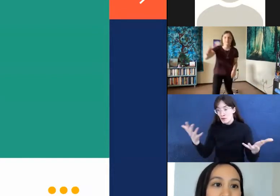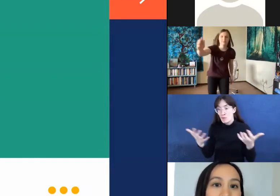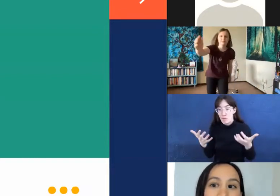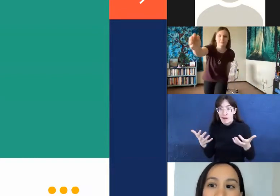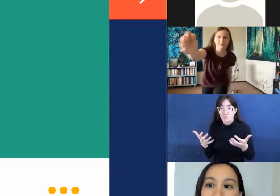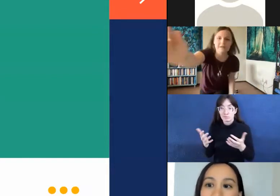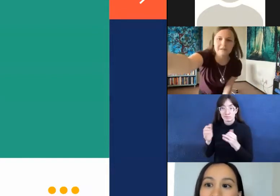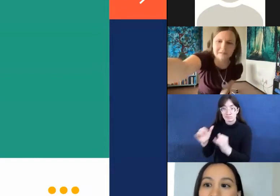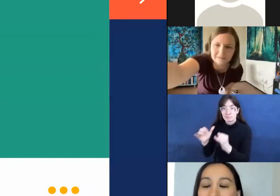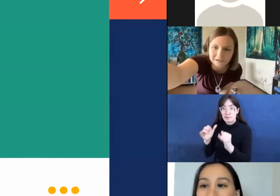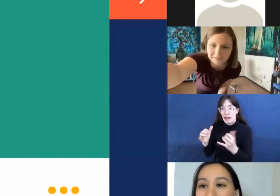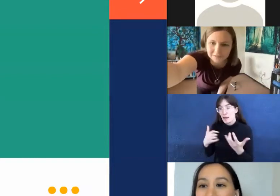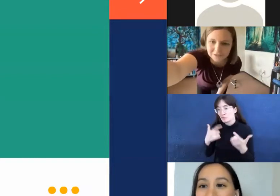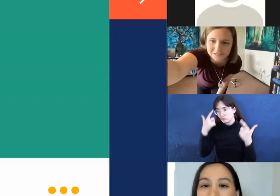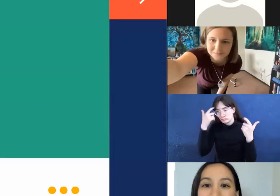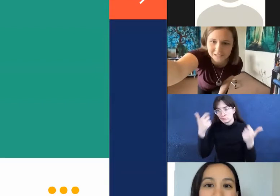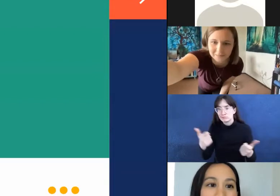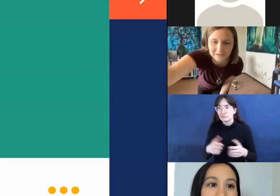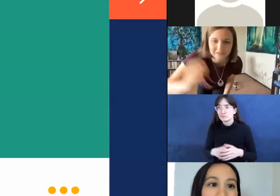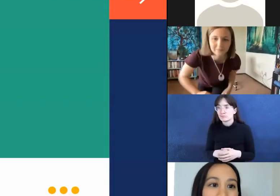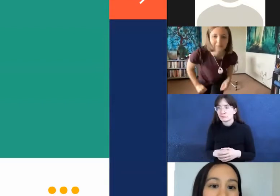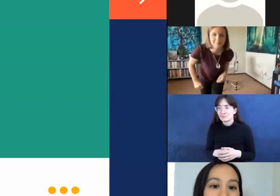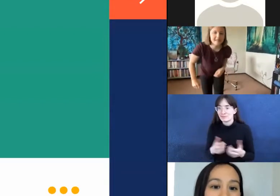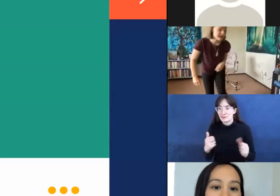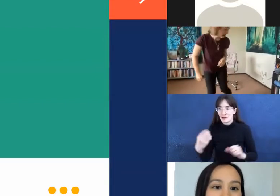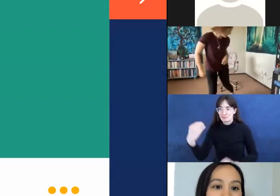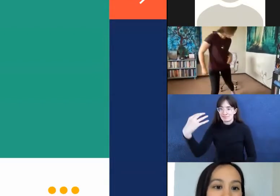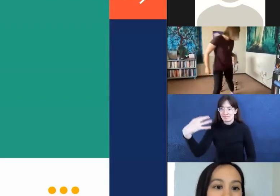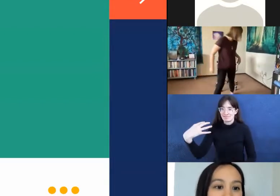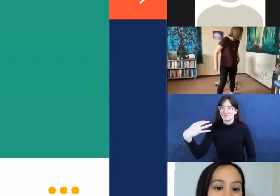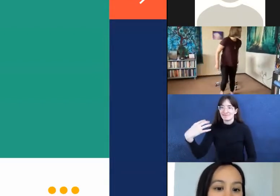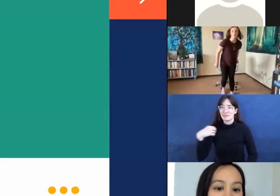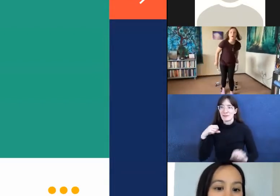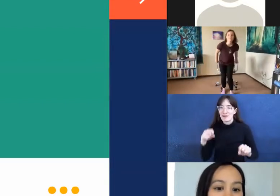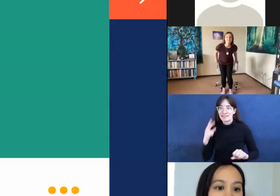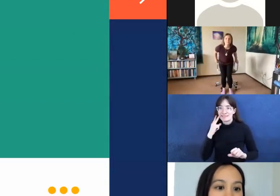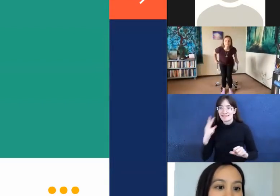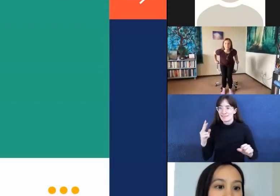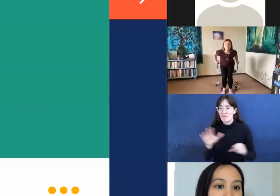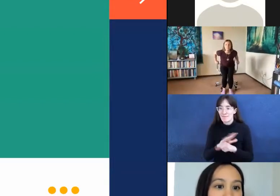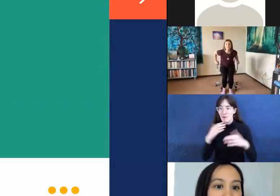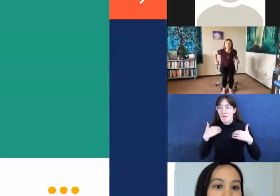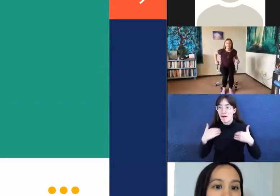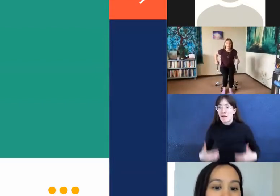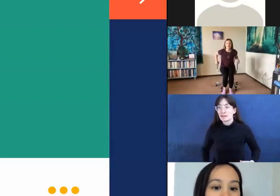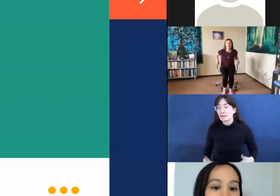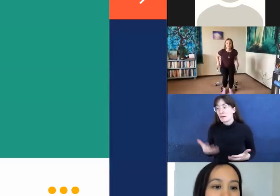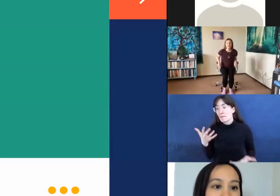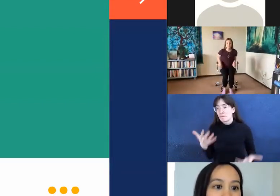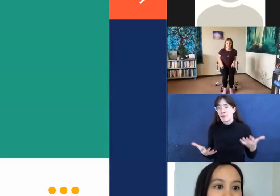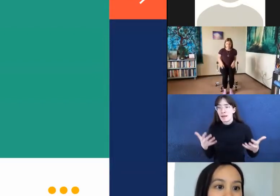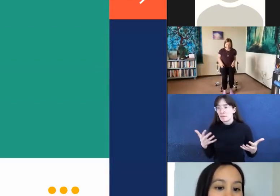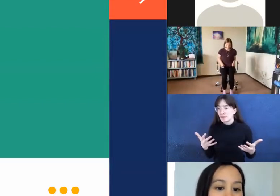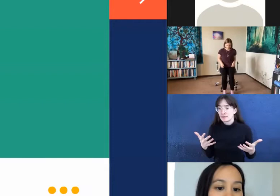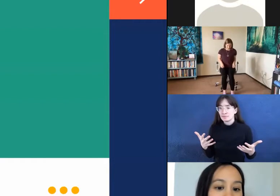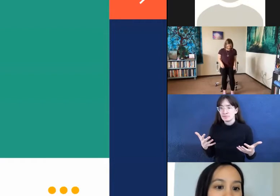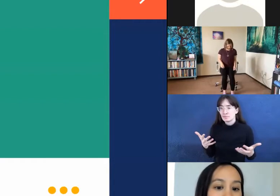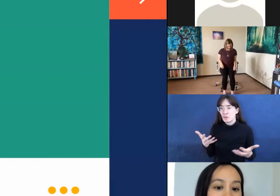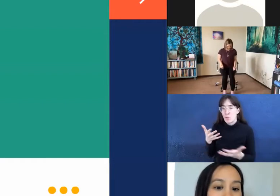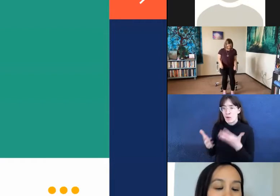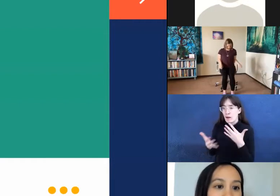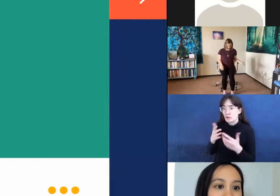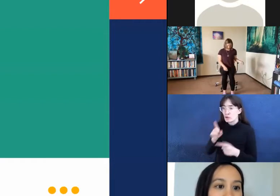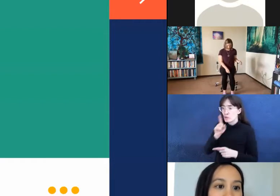I'm also going to move up here and kind of adjust my camera a little bit. You might want to move where you are in your space.